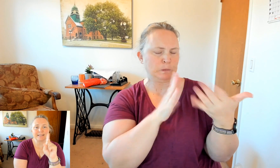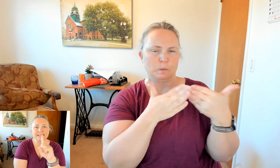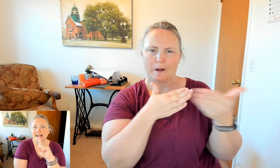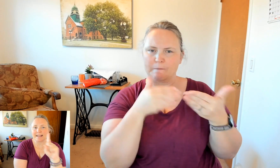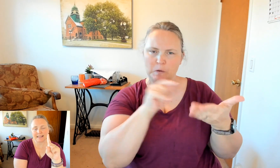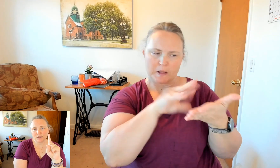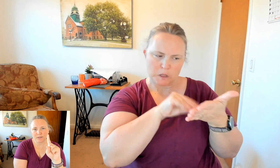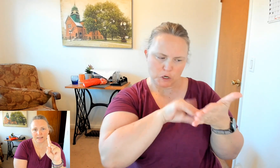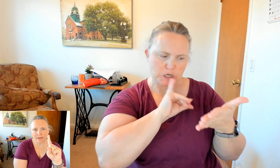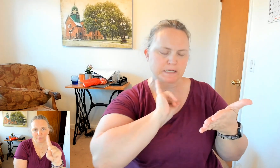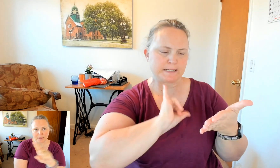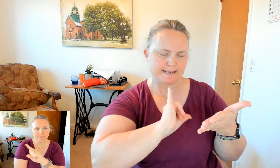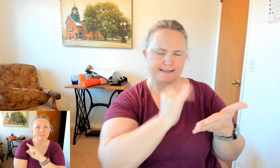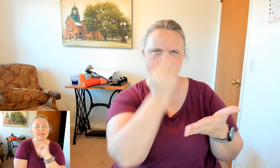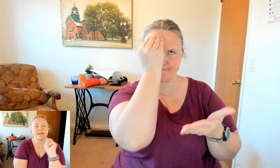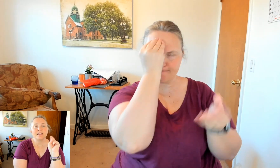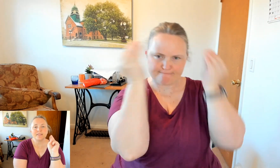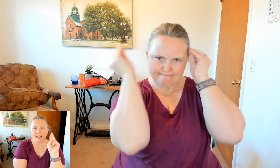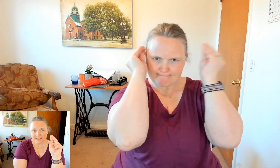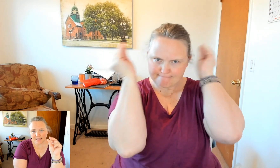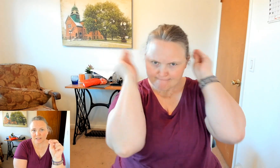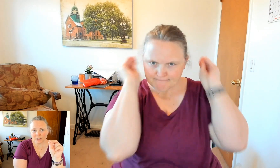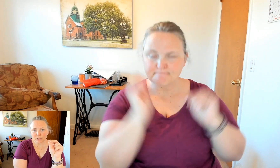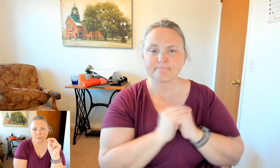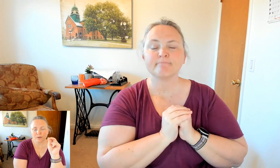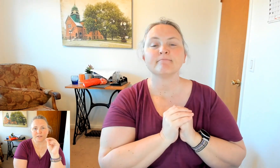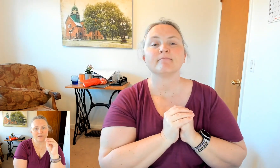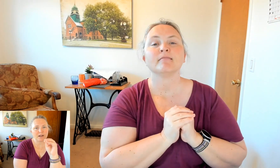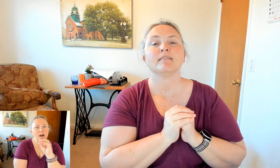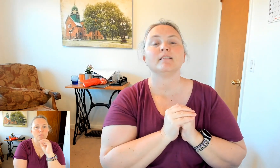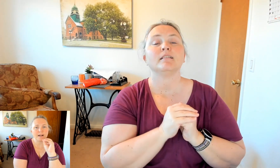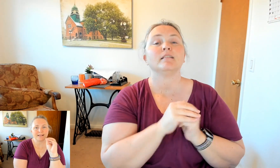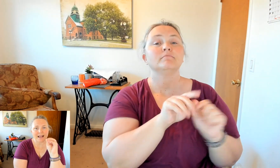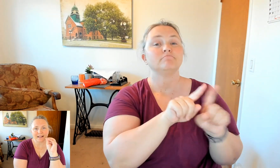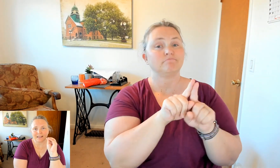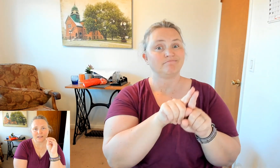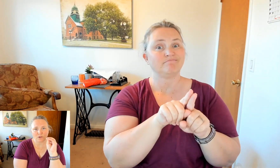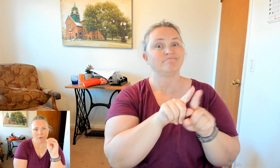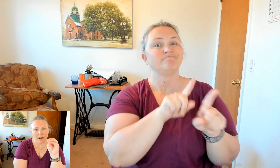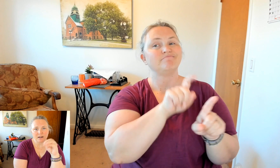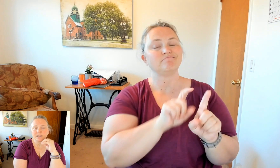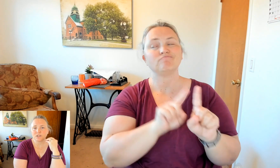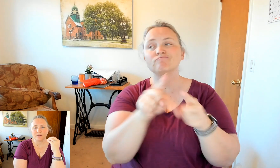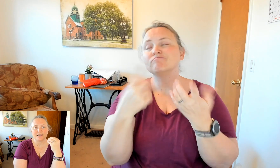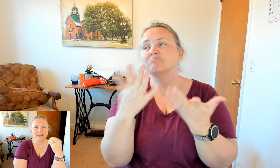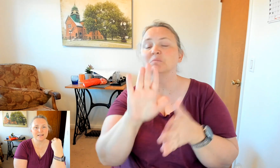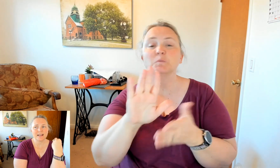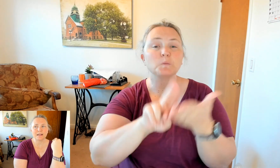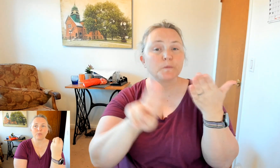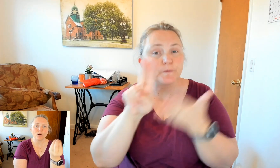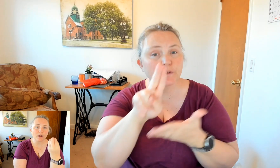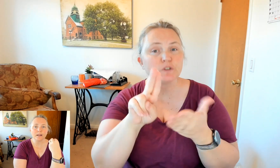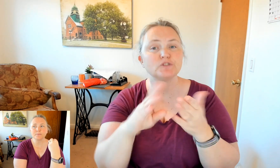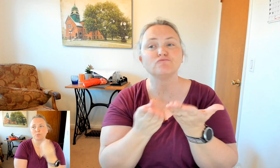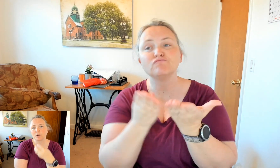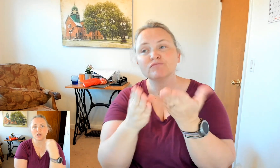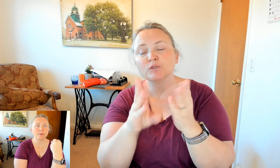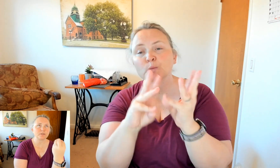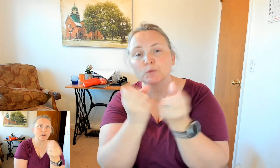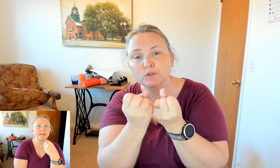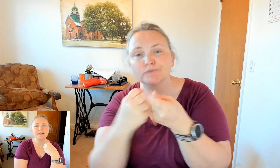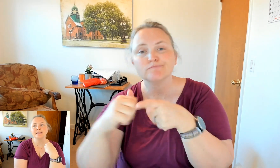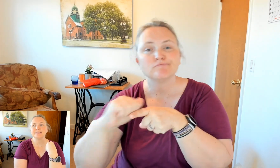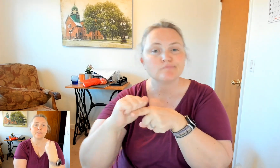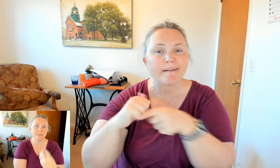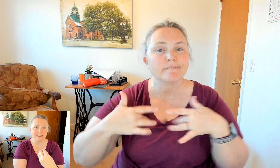and glean anything you can take from them. The next thing to do to figure out what exactly is required is to attend any programs,